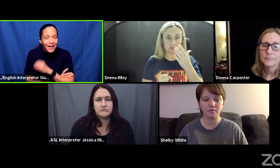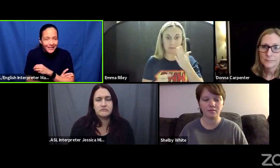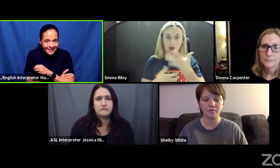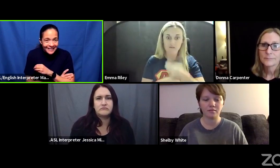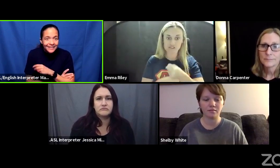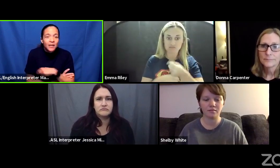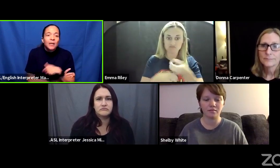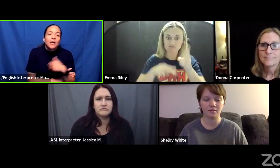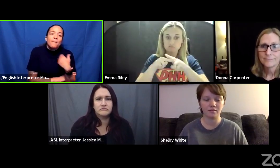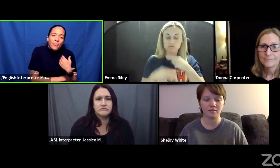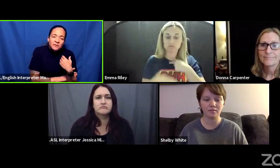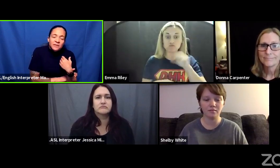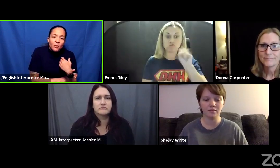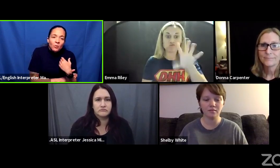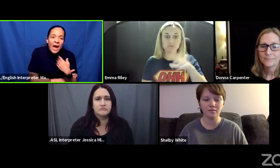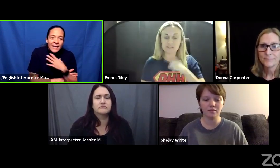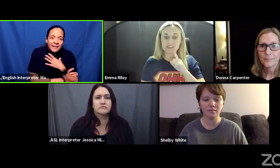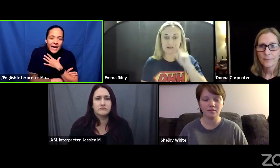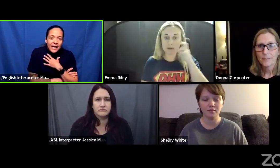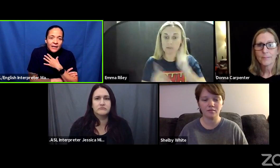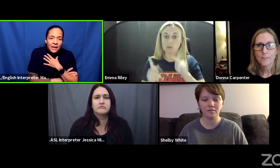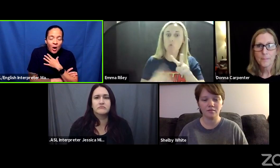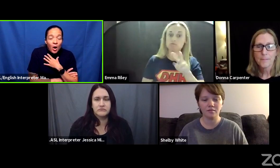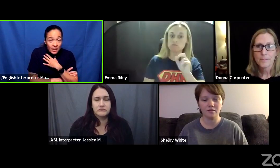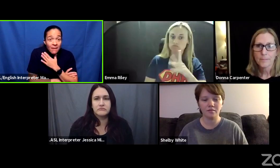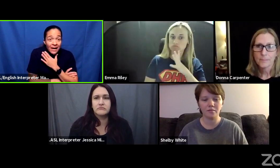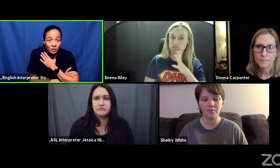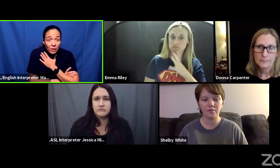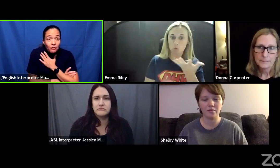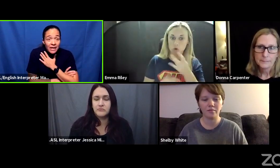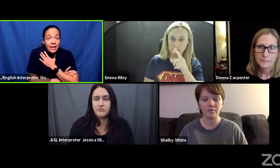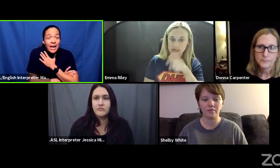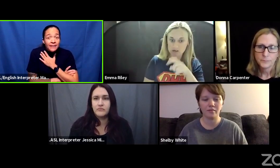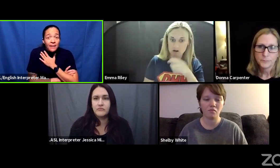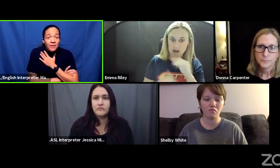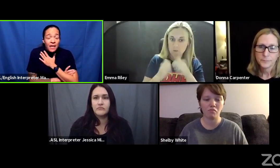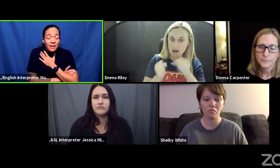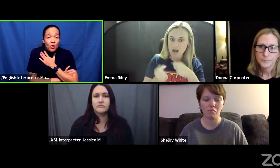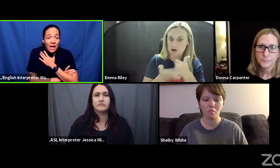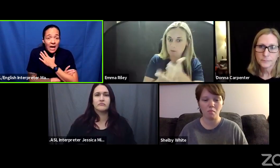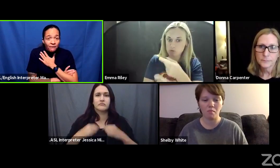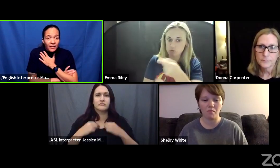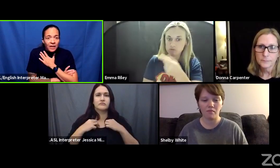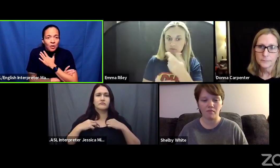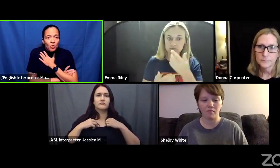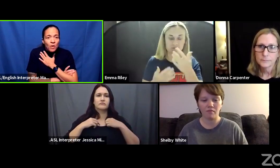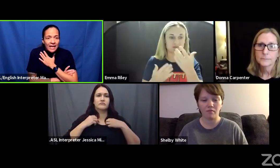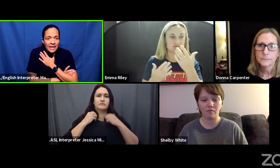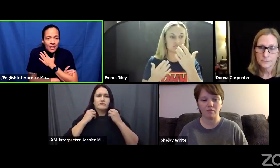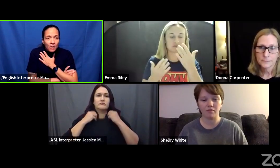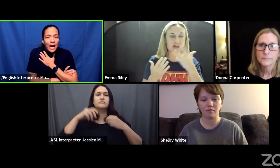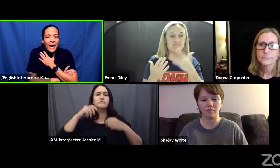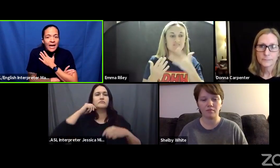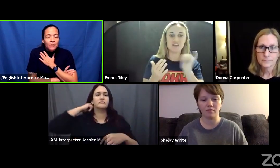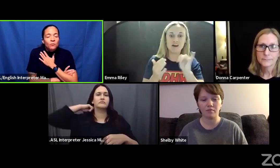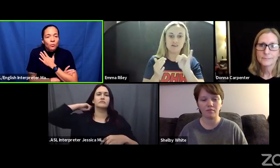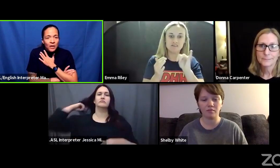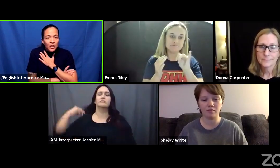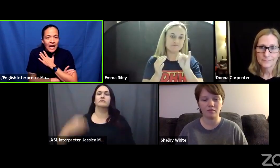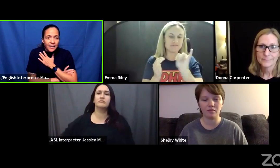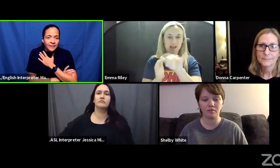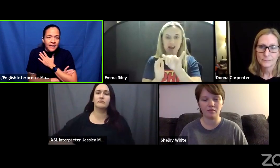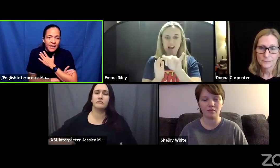explanation process. So in my journey, as I became more confident in who I am,